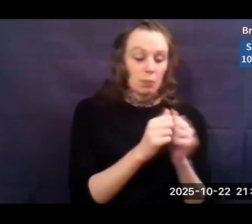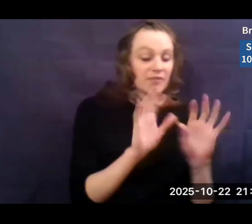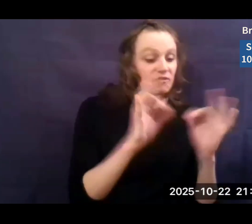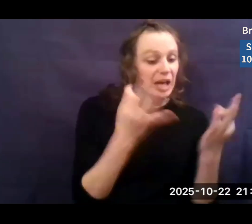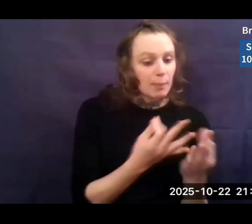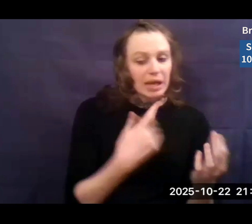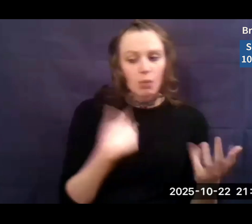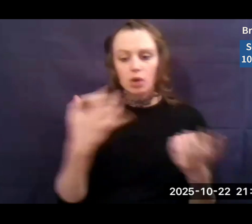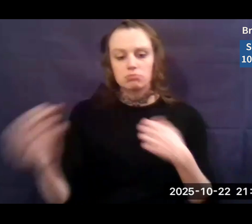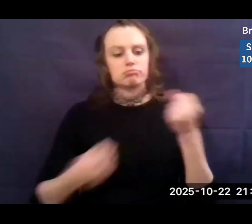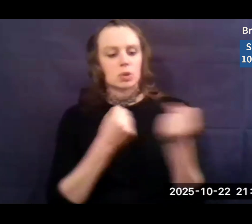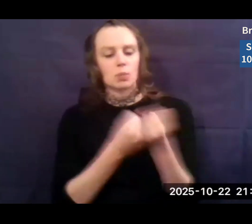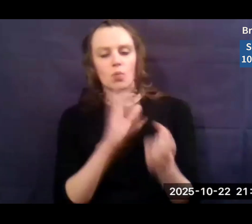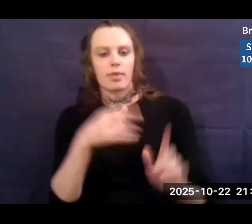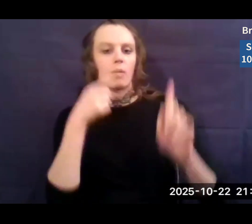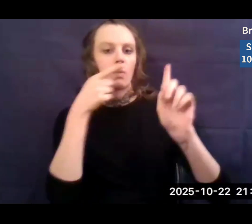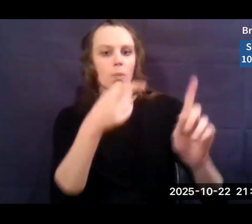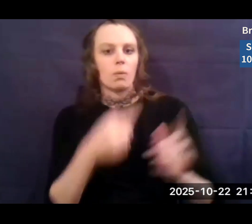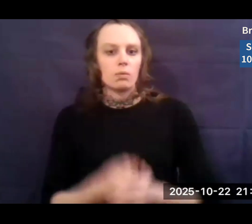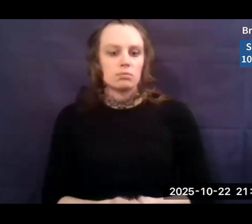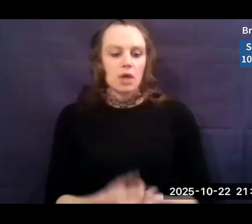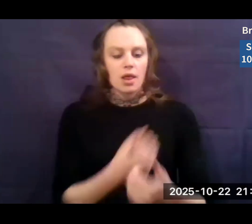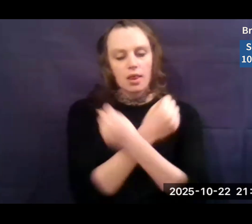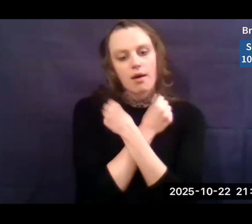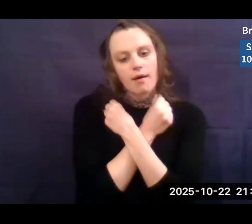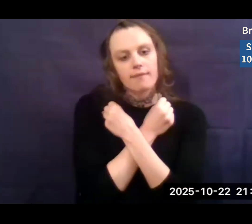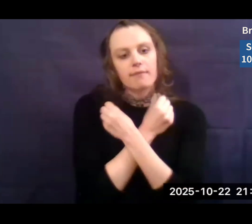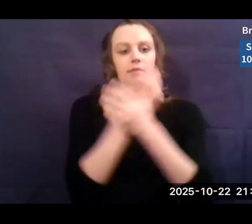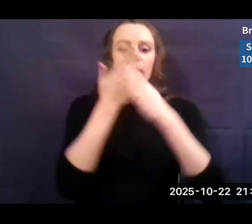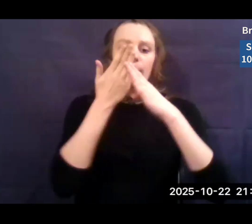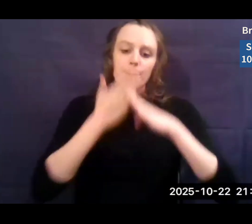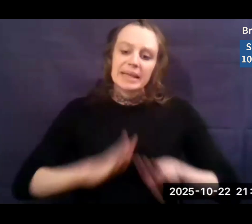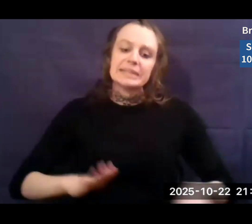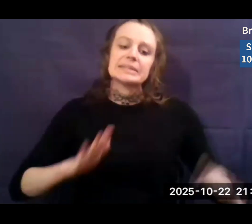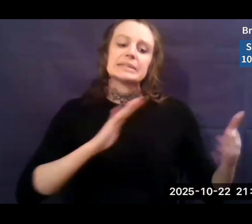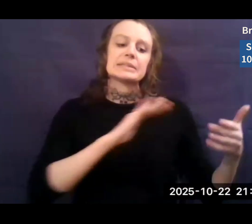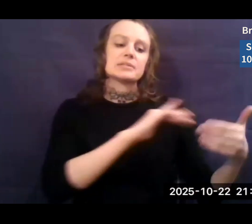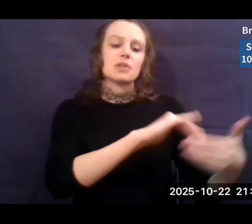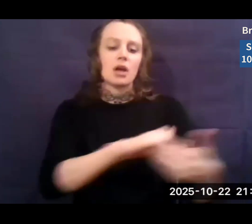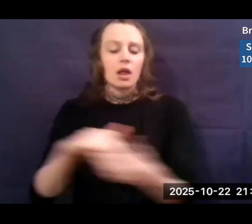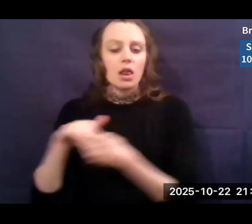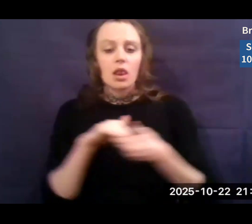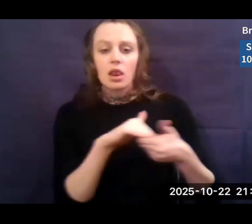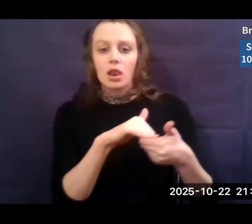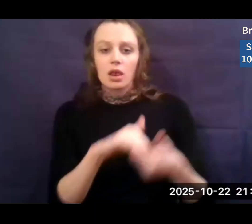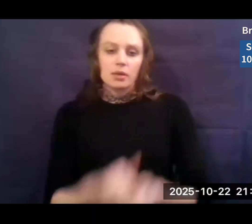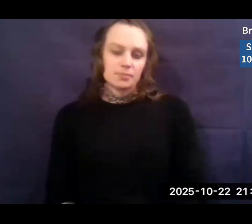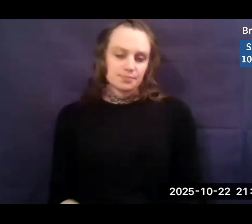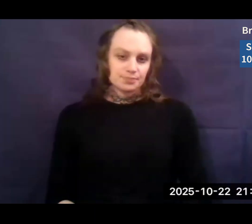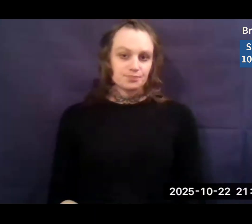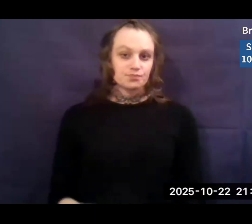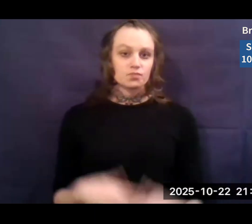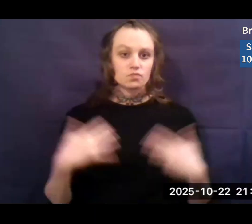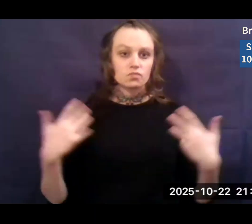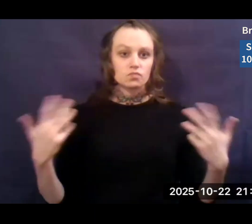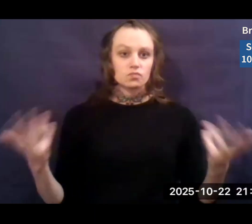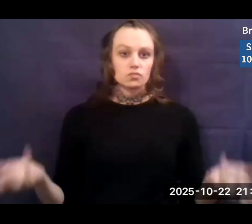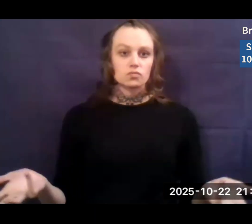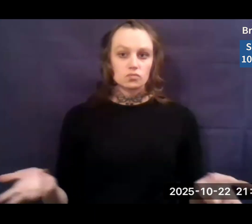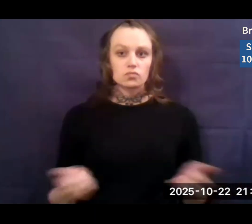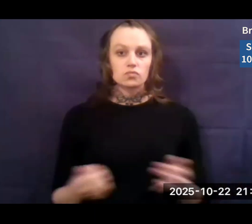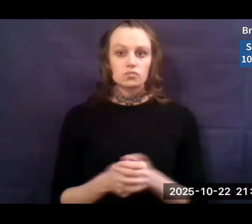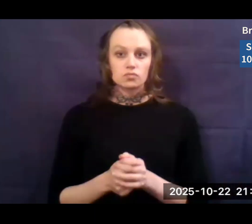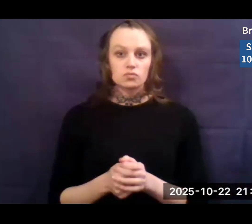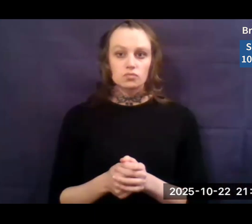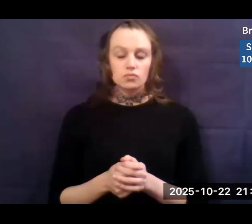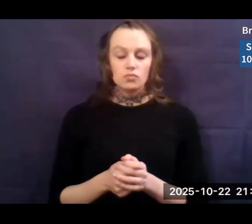support that primary purpose of love and peace and harmony. So when my